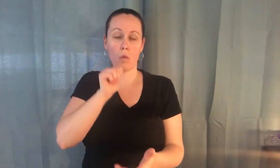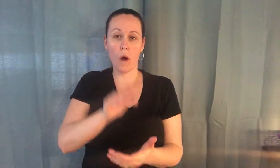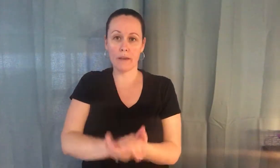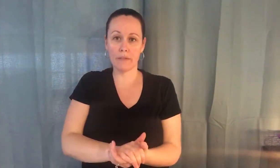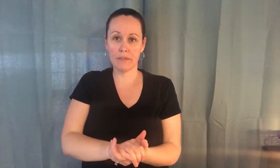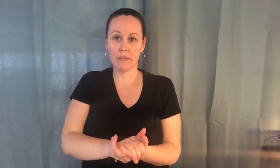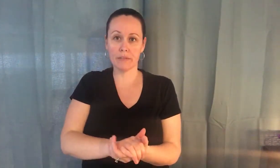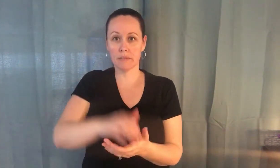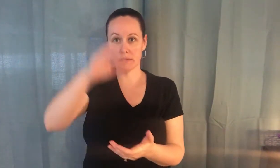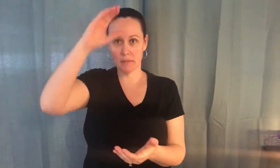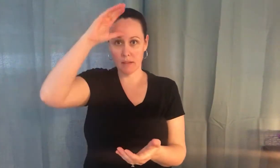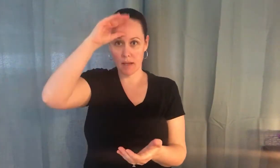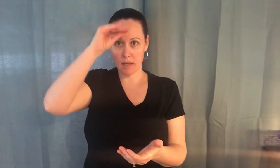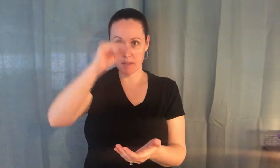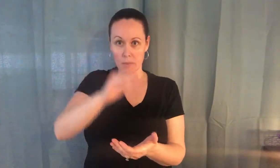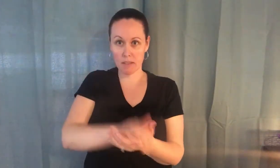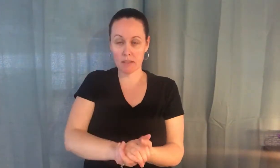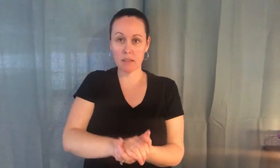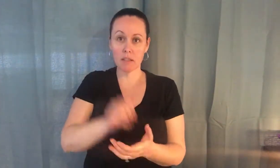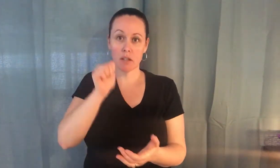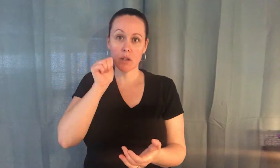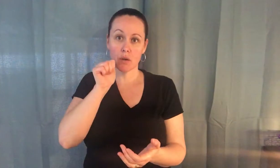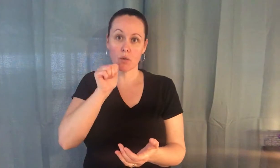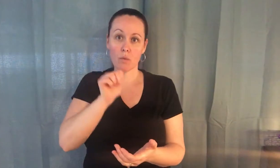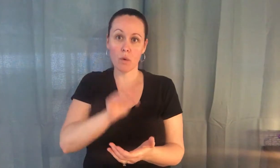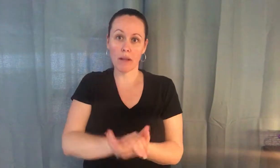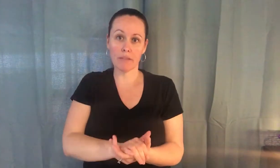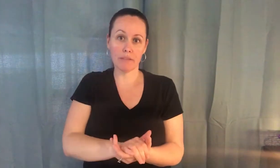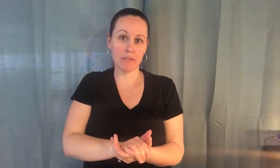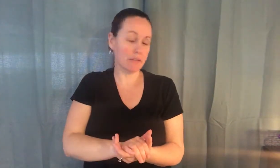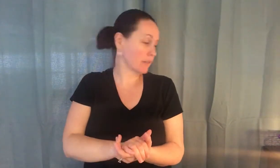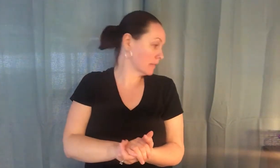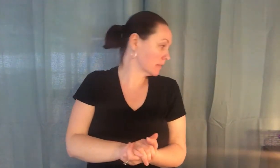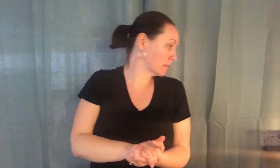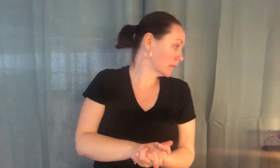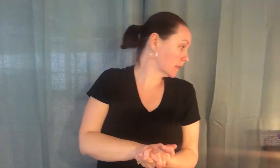wife. Husband, wife.